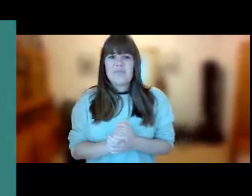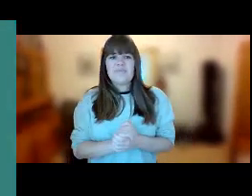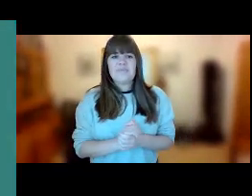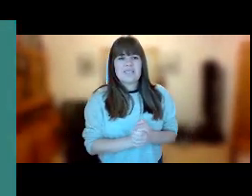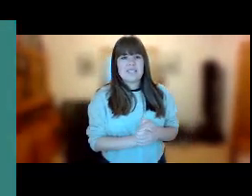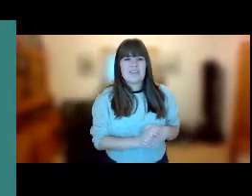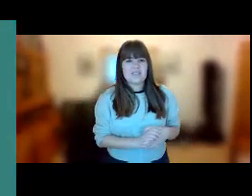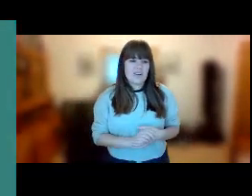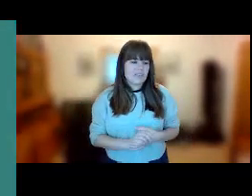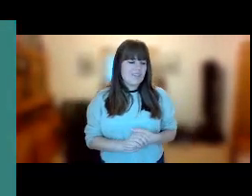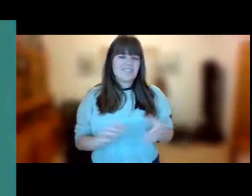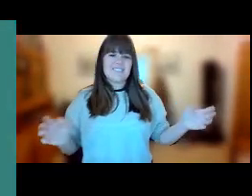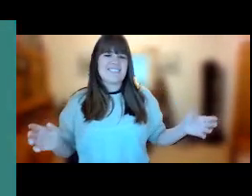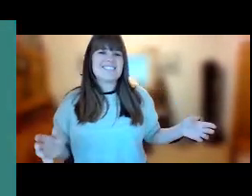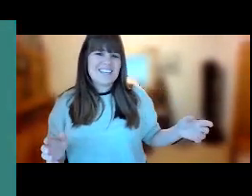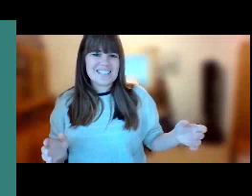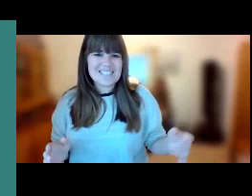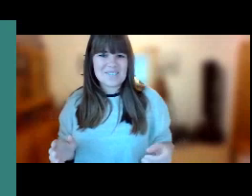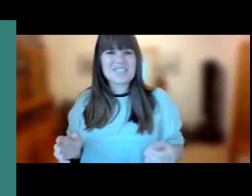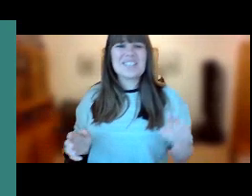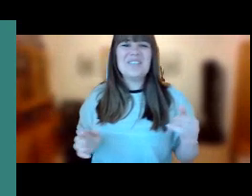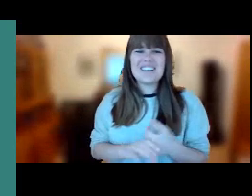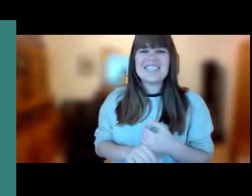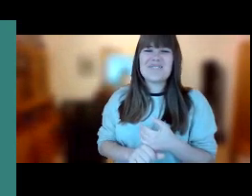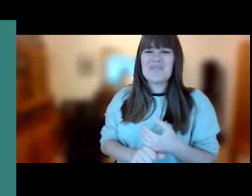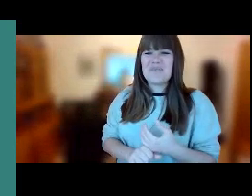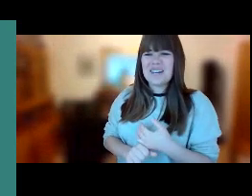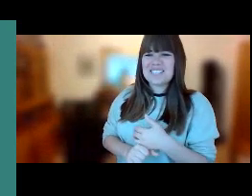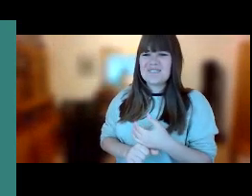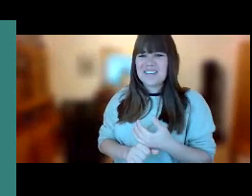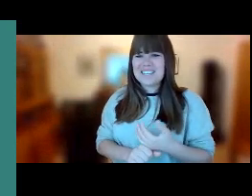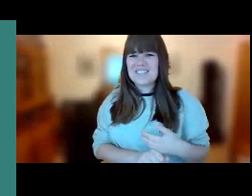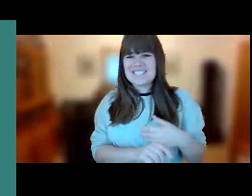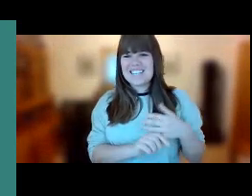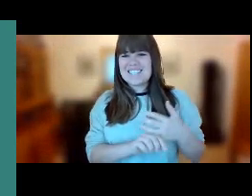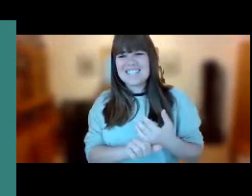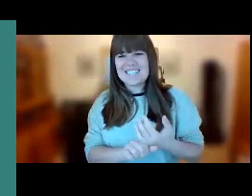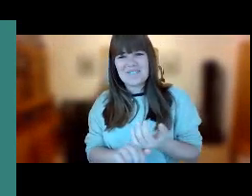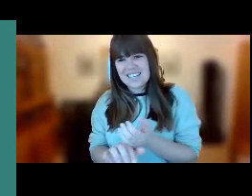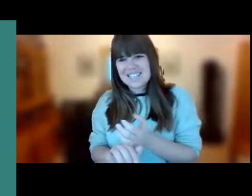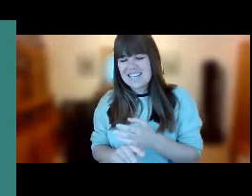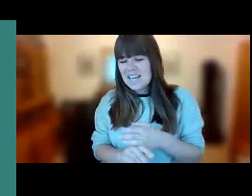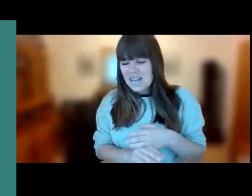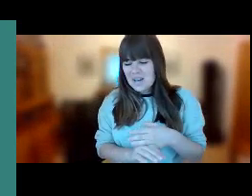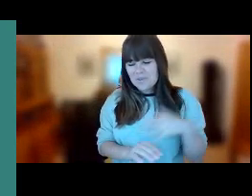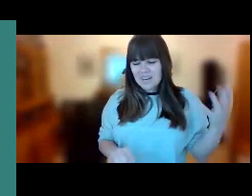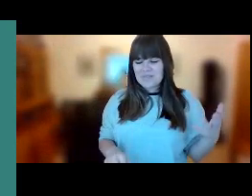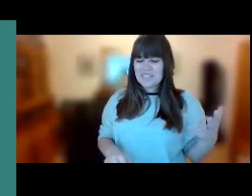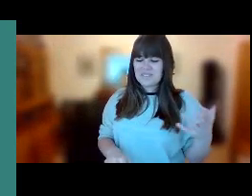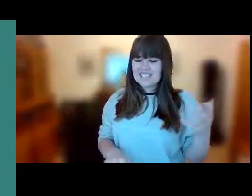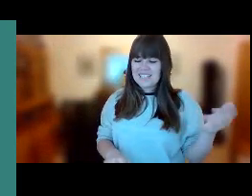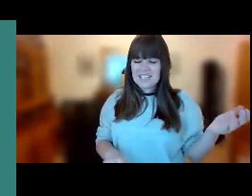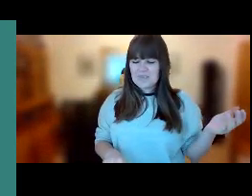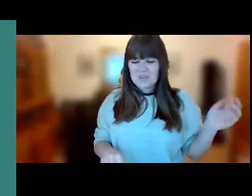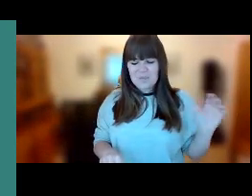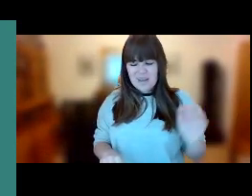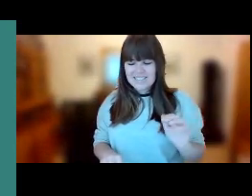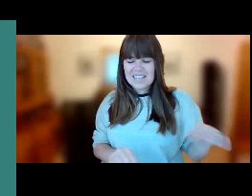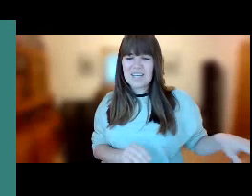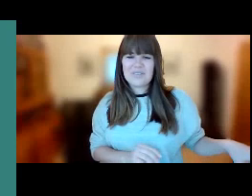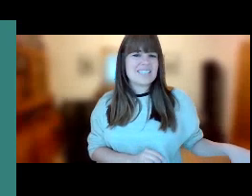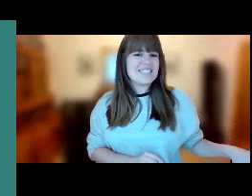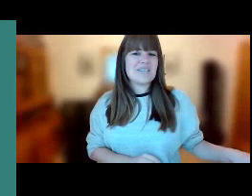So something else, sorry, I've got a lot of content to get in. So I'm just going to talk a little bit about person first versus identity first. We recommend reading a little bit